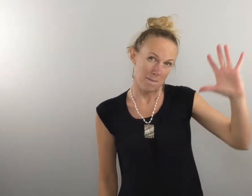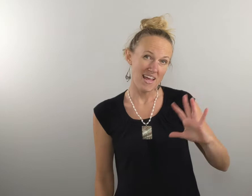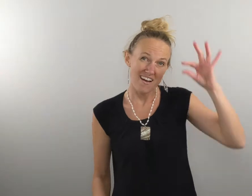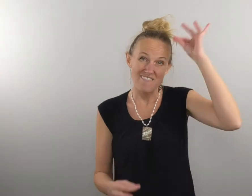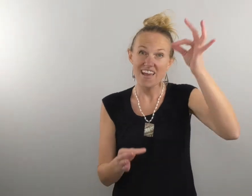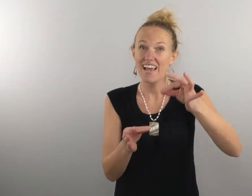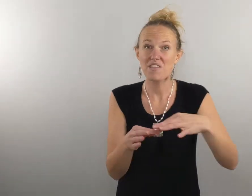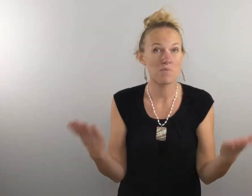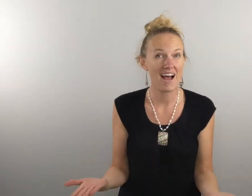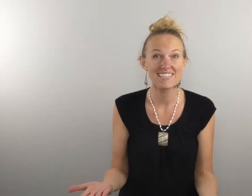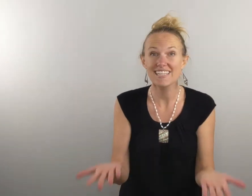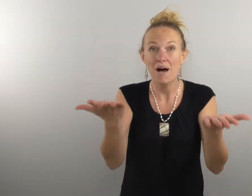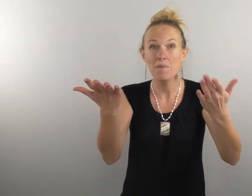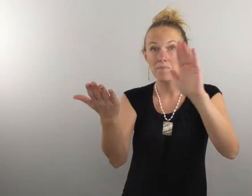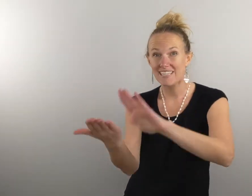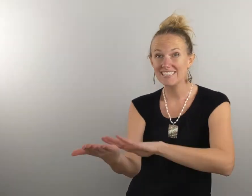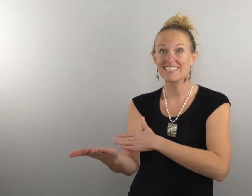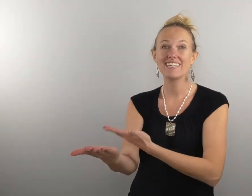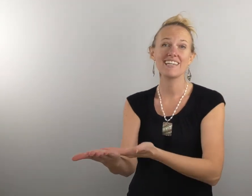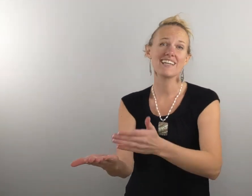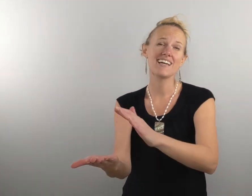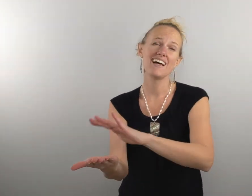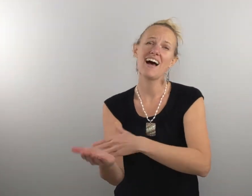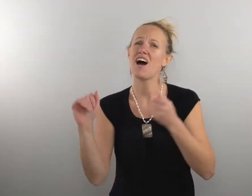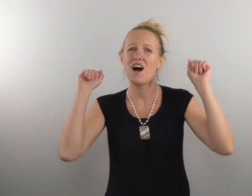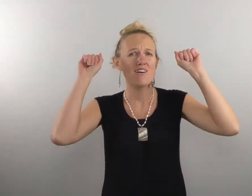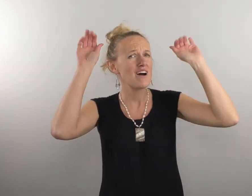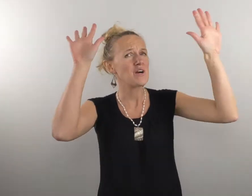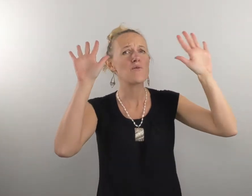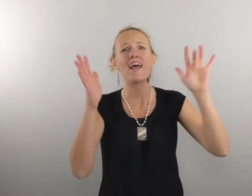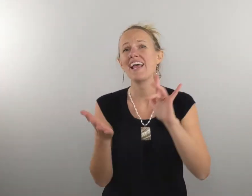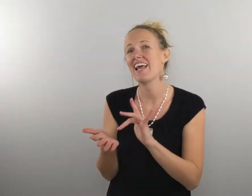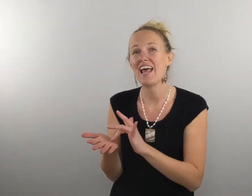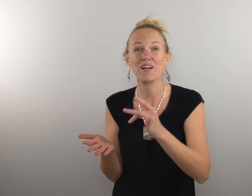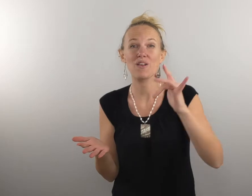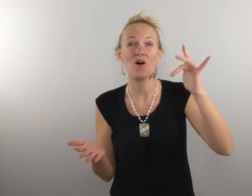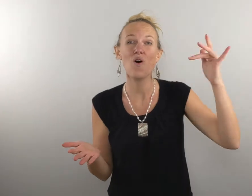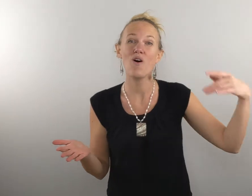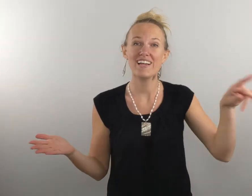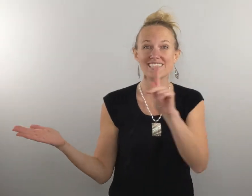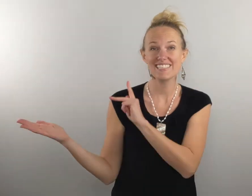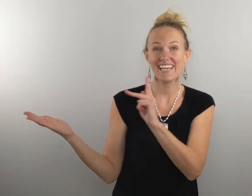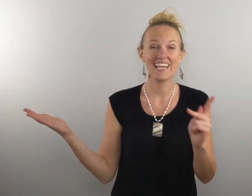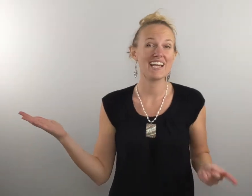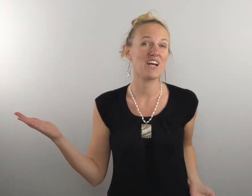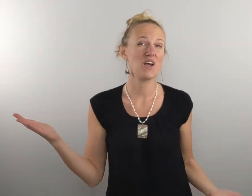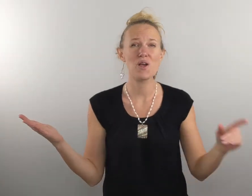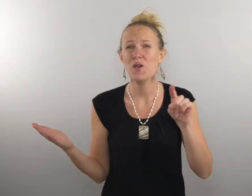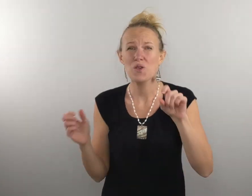Men of faith, rise up and sing of the great and glorious King. You